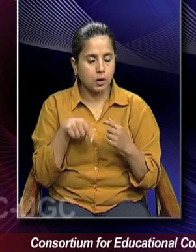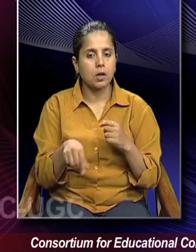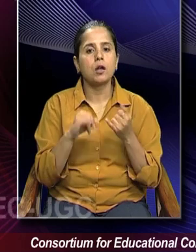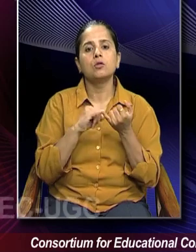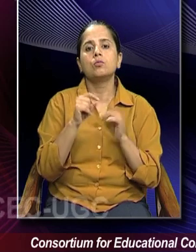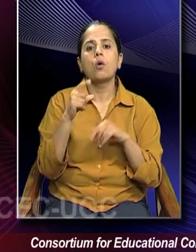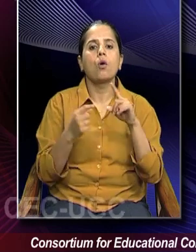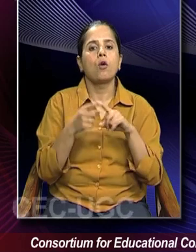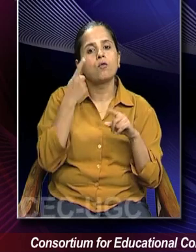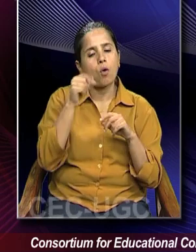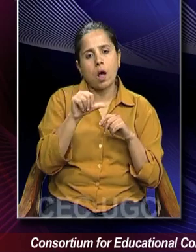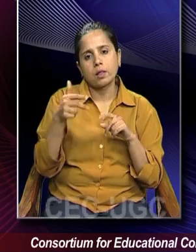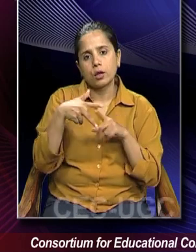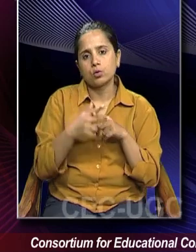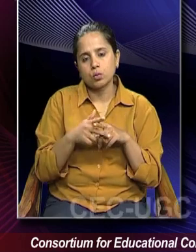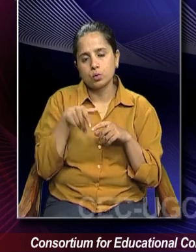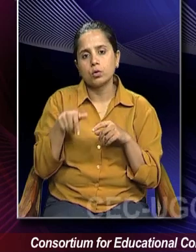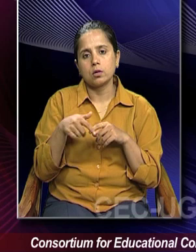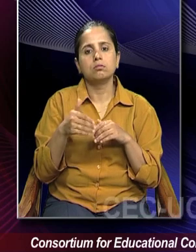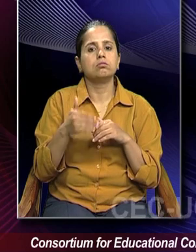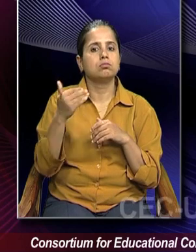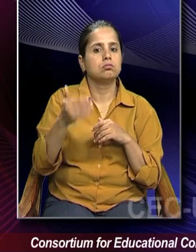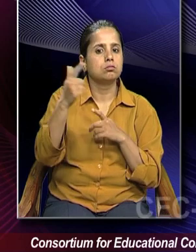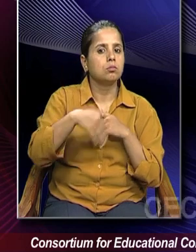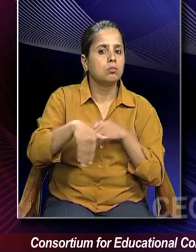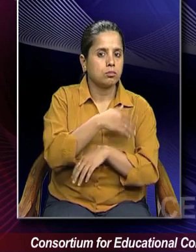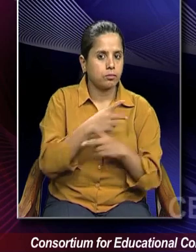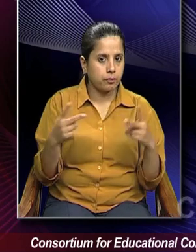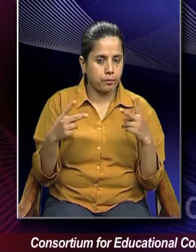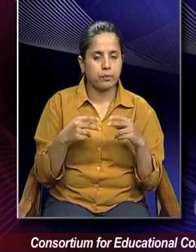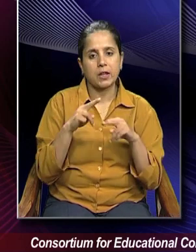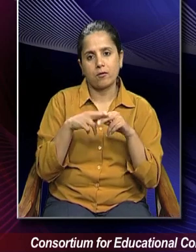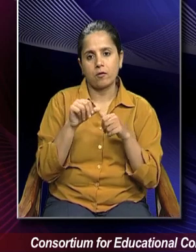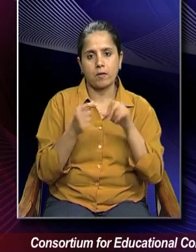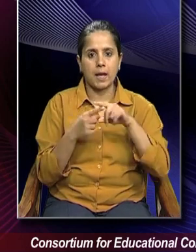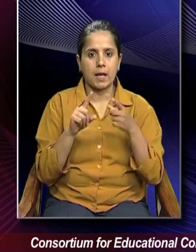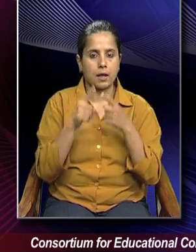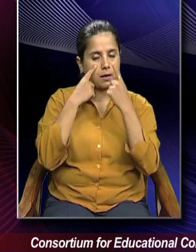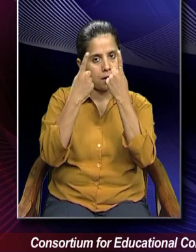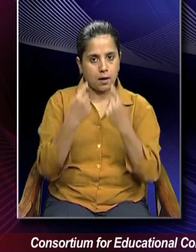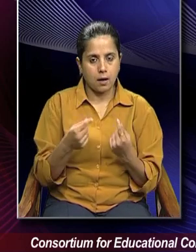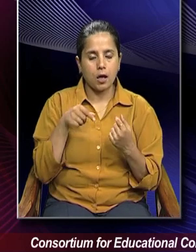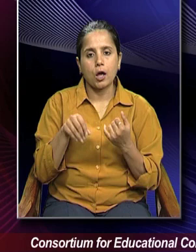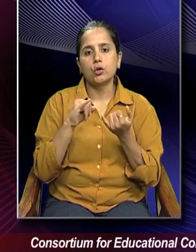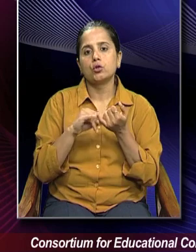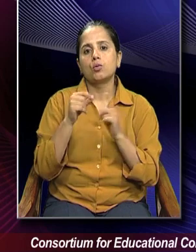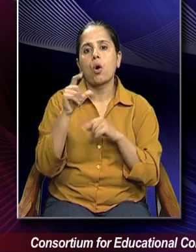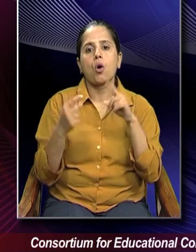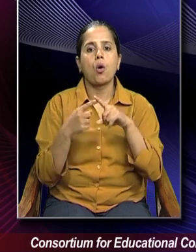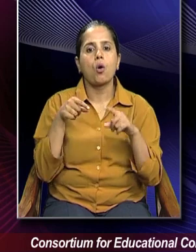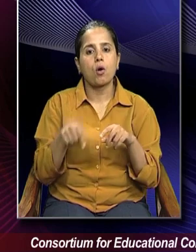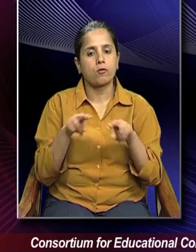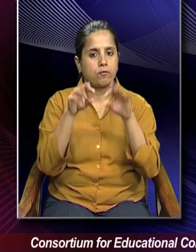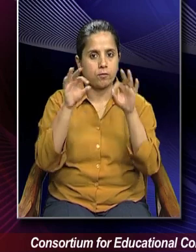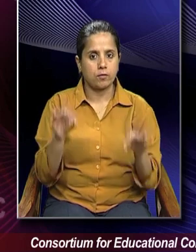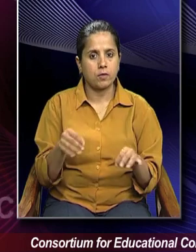tools for forward engineering. Now, let us begin with fate analysis and the SPOT framework. As we all know,